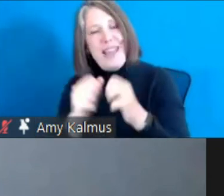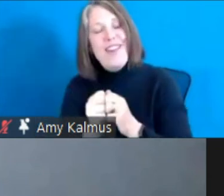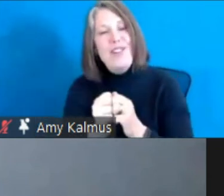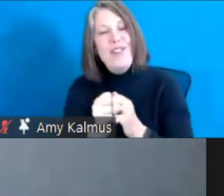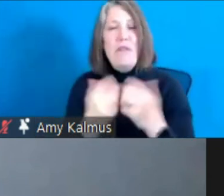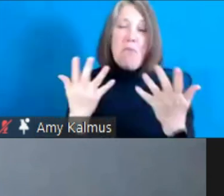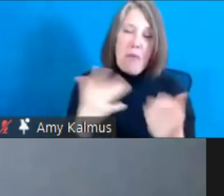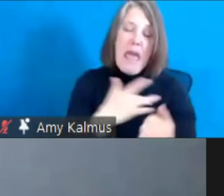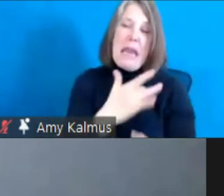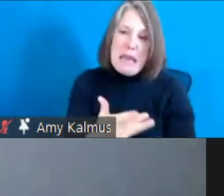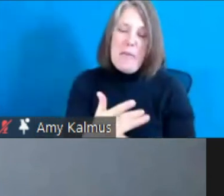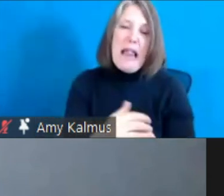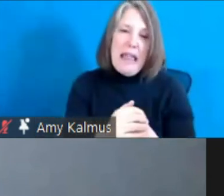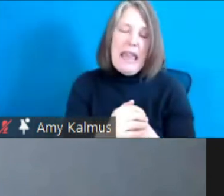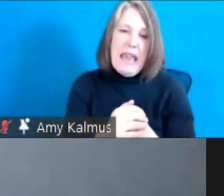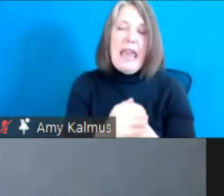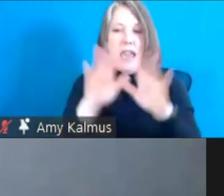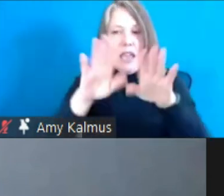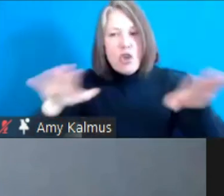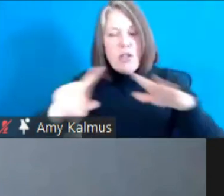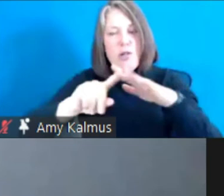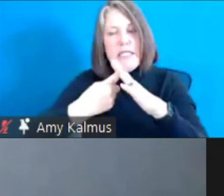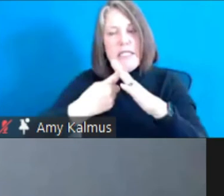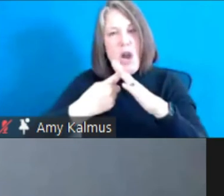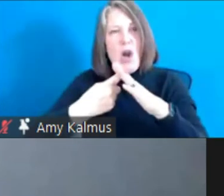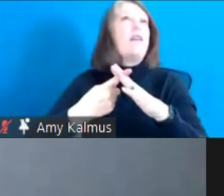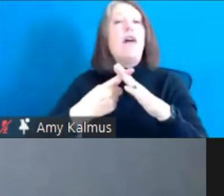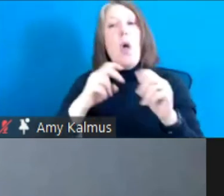Typically, children start an